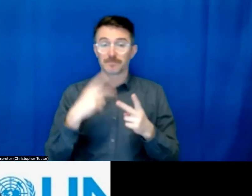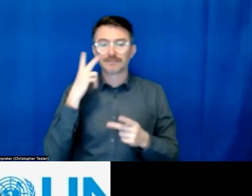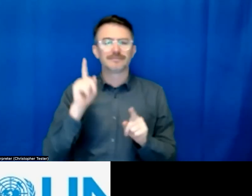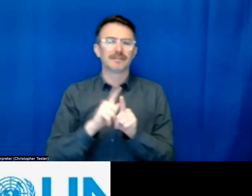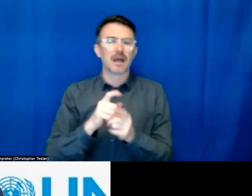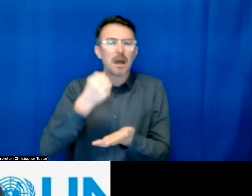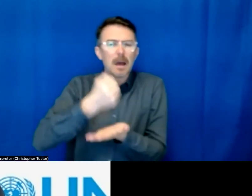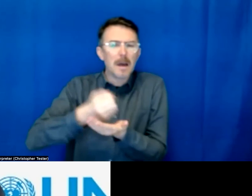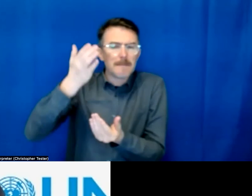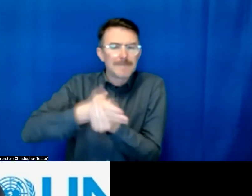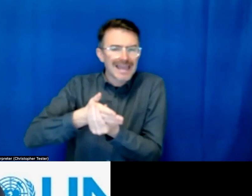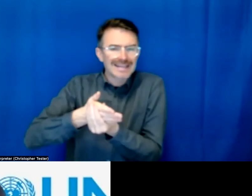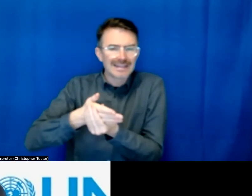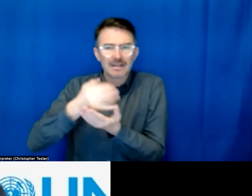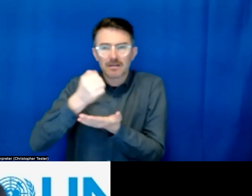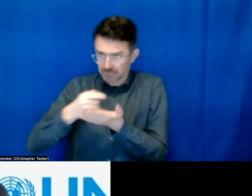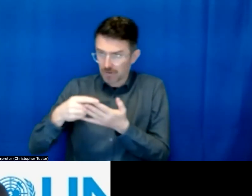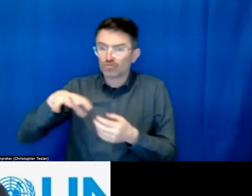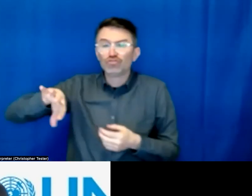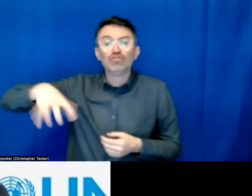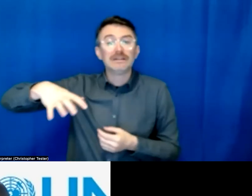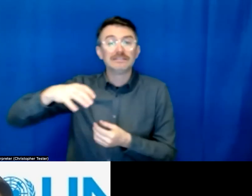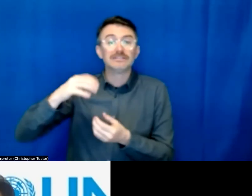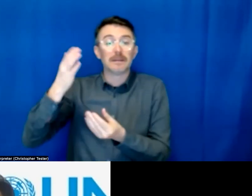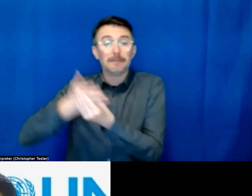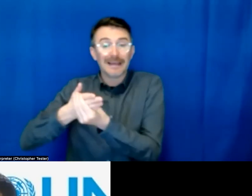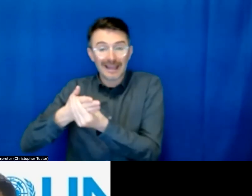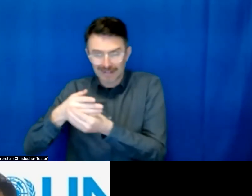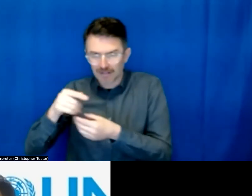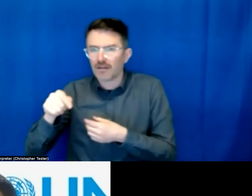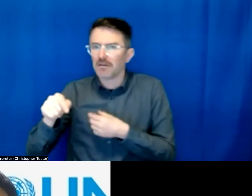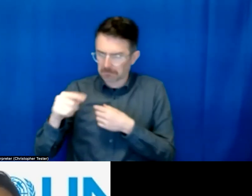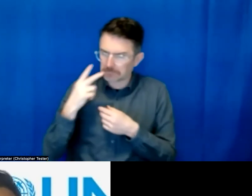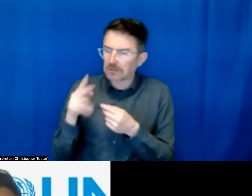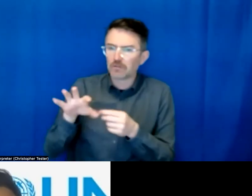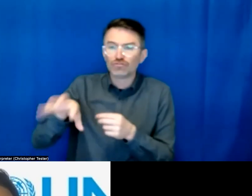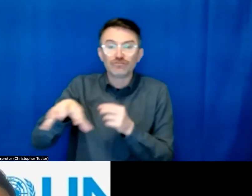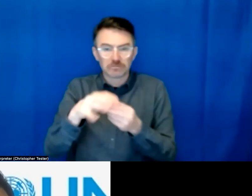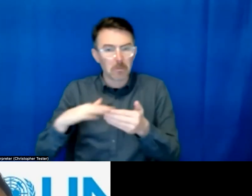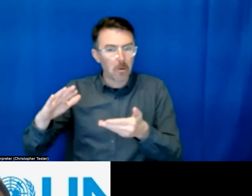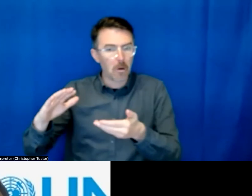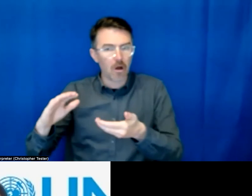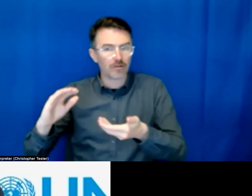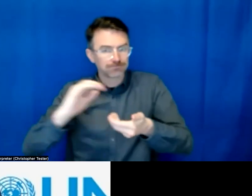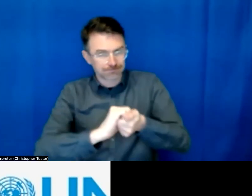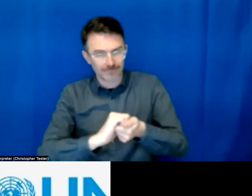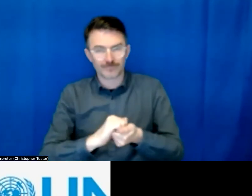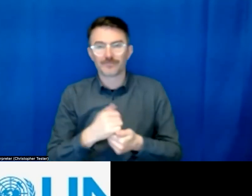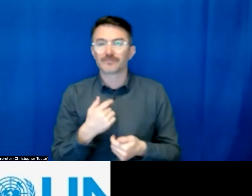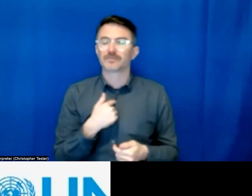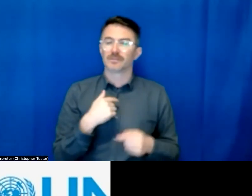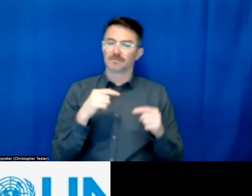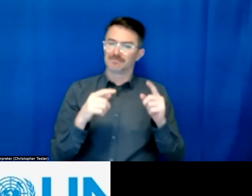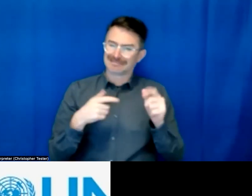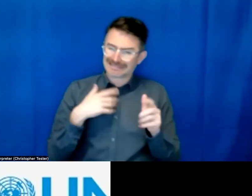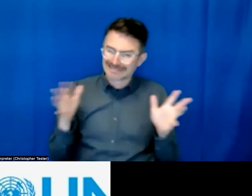and building partnership with private sector. So I would urge OPDs, particularly organizational persons with disabilities, to